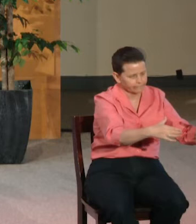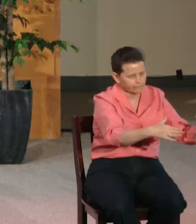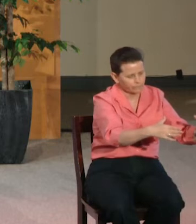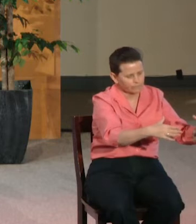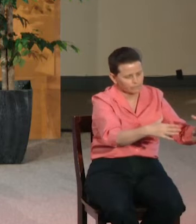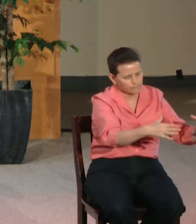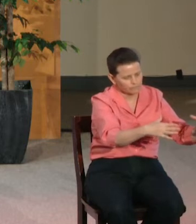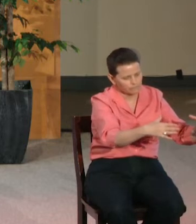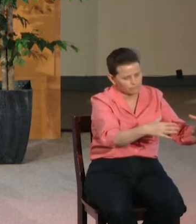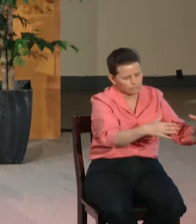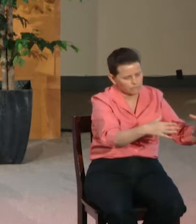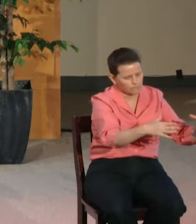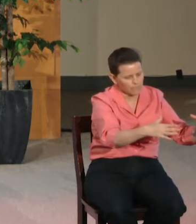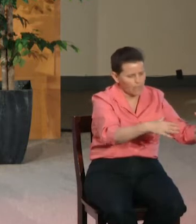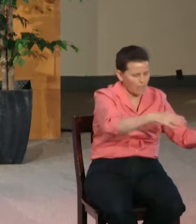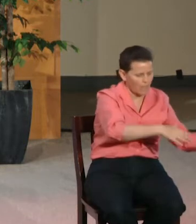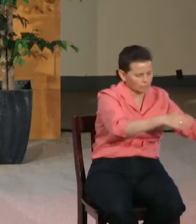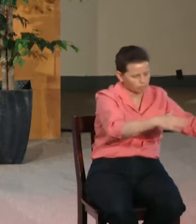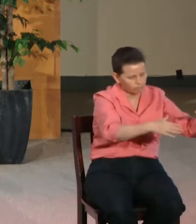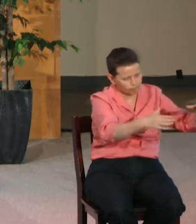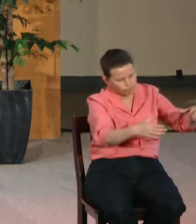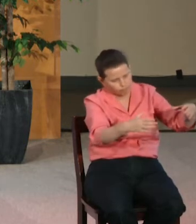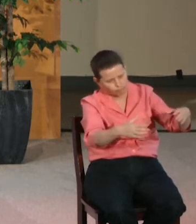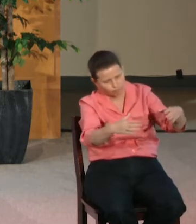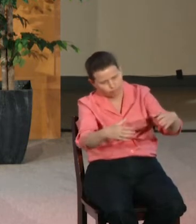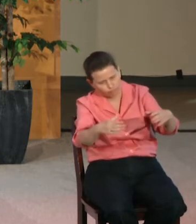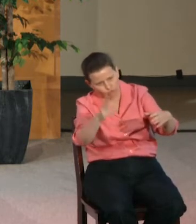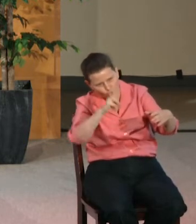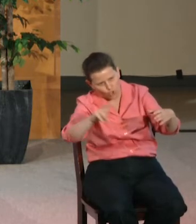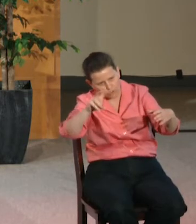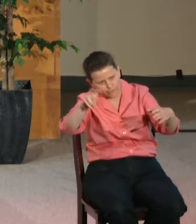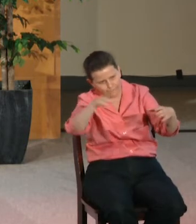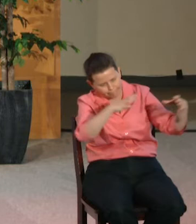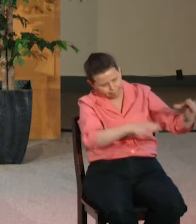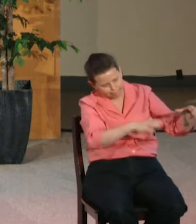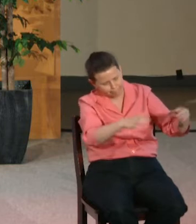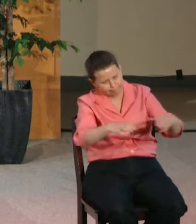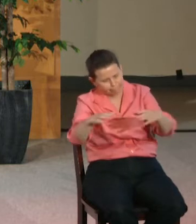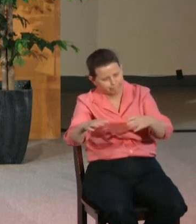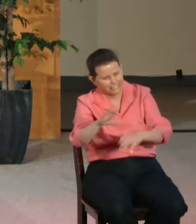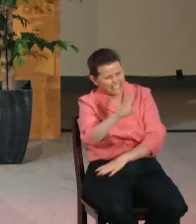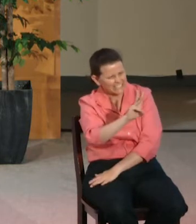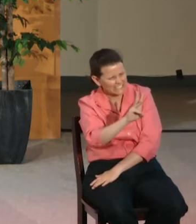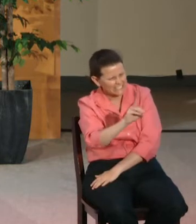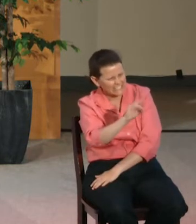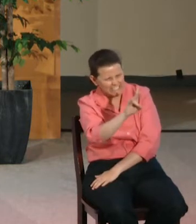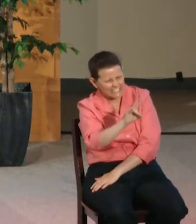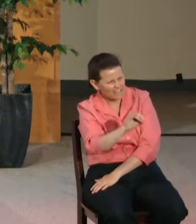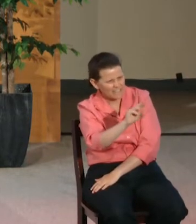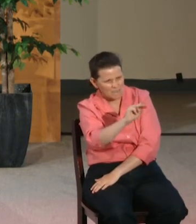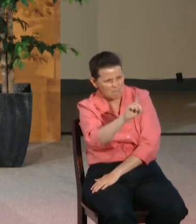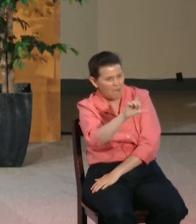then they begin the journey, which roughly equates to somewhere between 60 and 70 miles away from where they